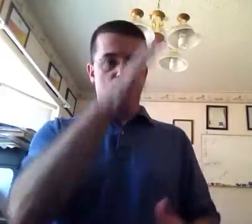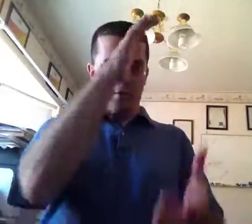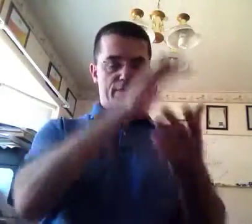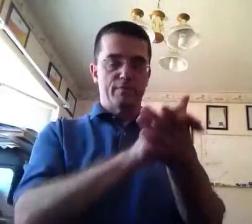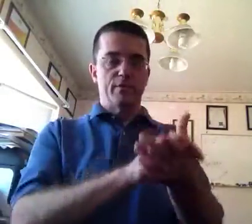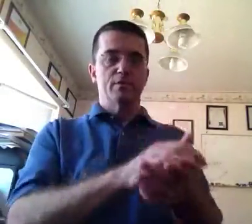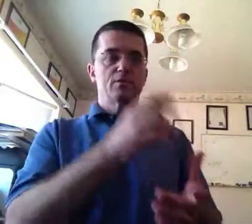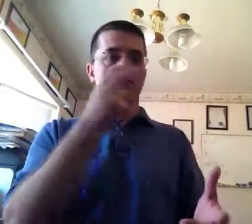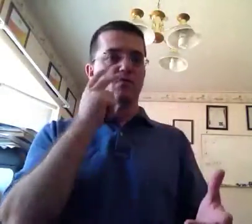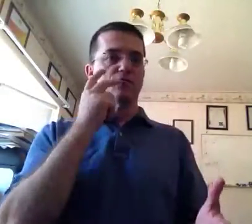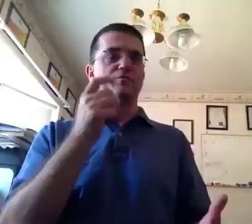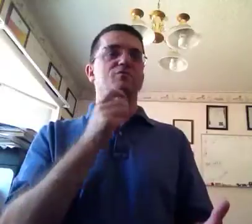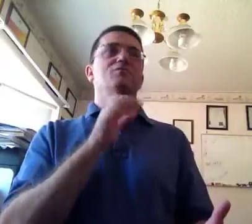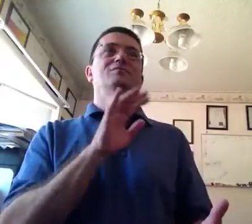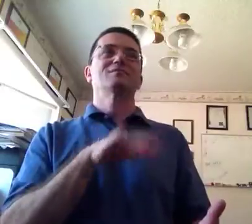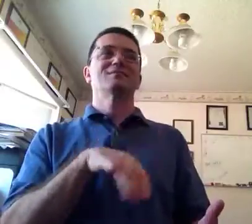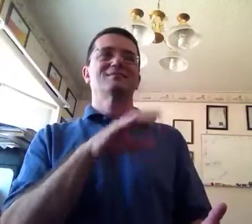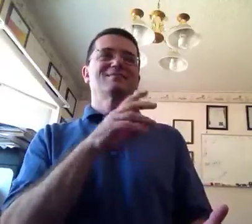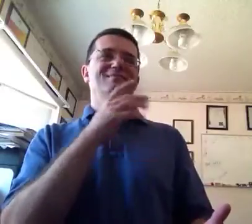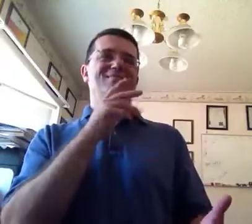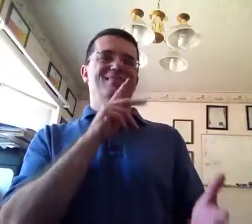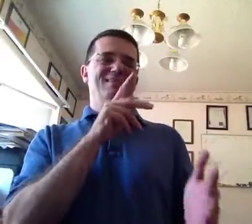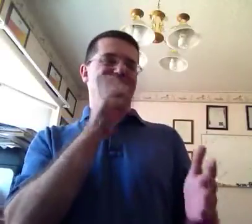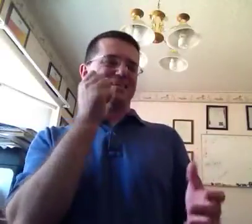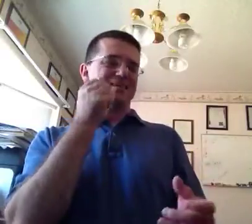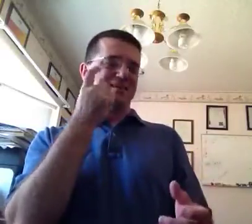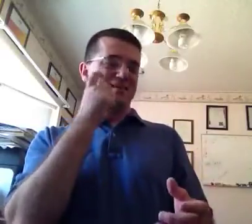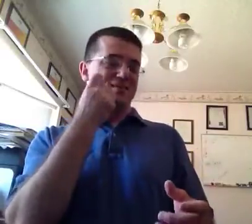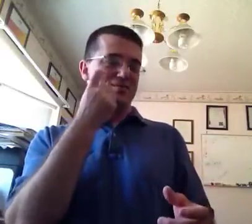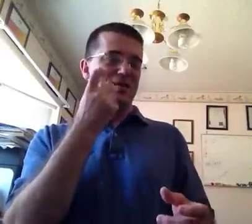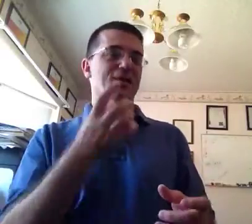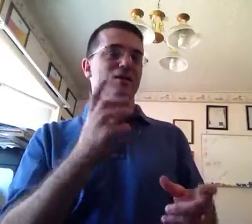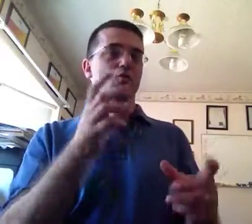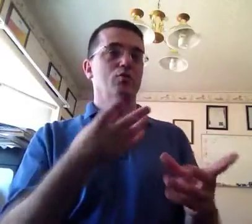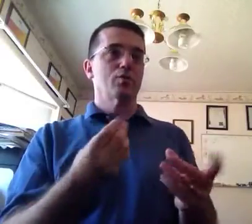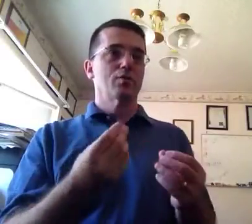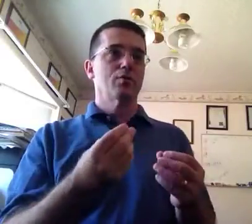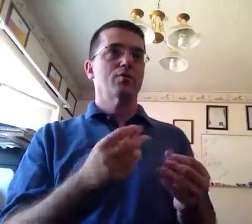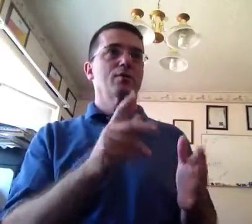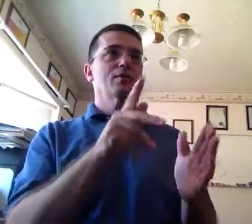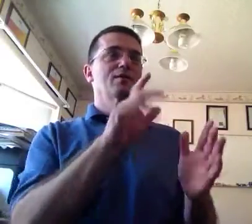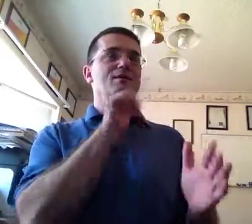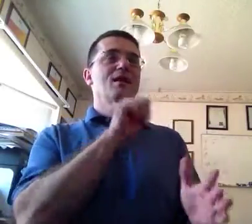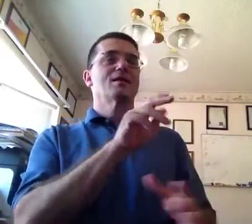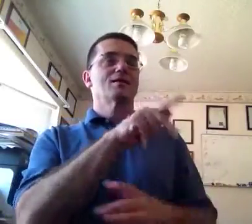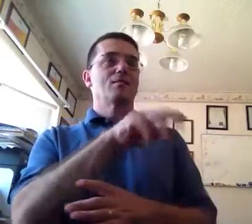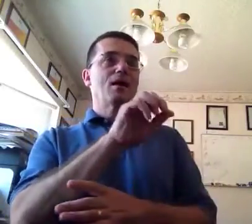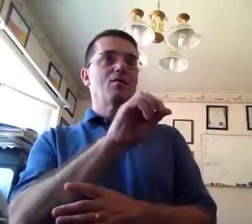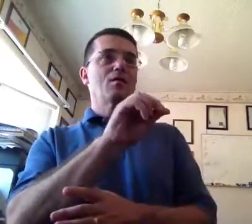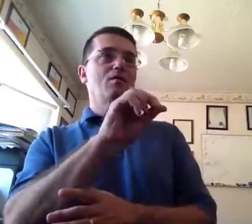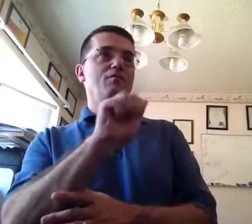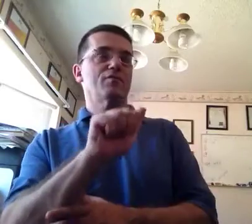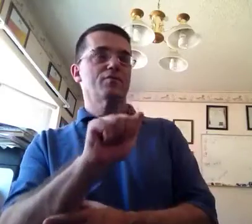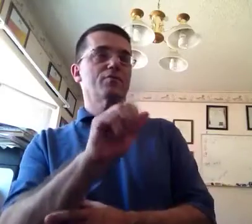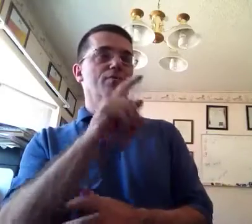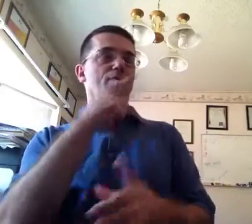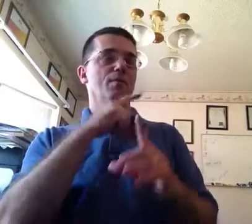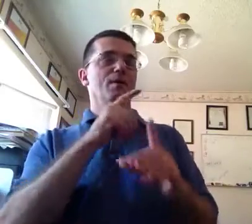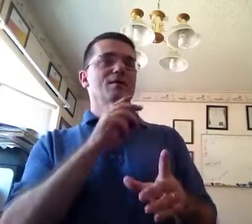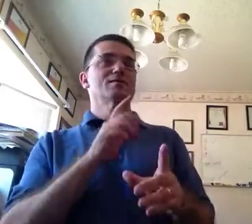from as a practical matter, not as the fiduciary responsibility or the power of attorney responsibility, but as a practical matter, you